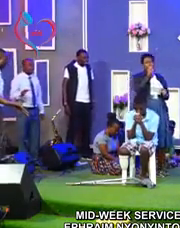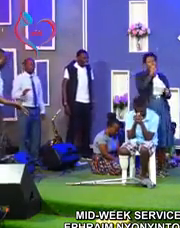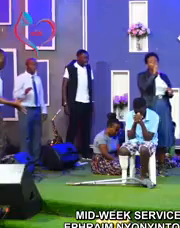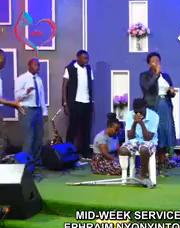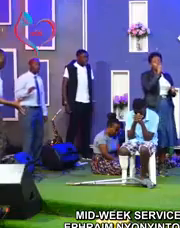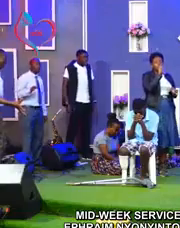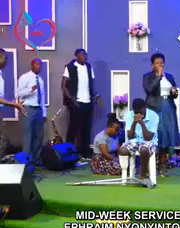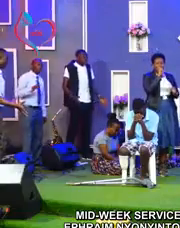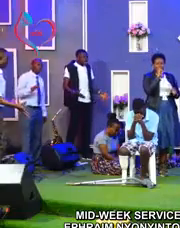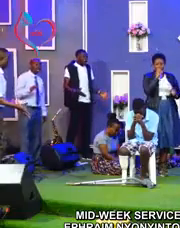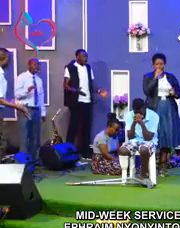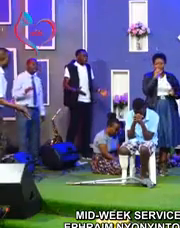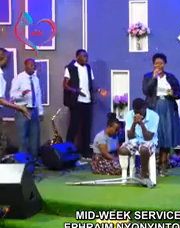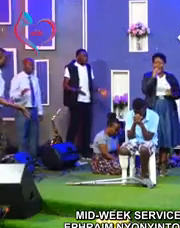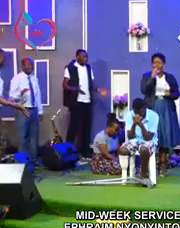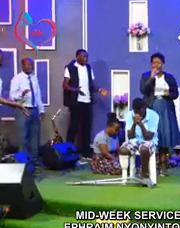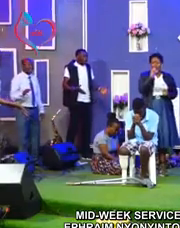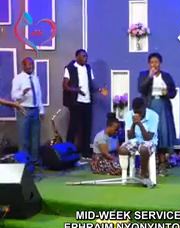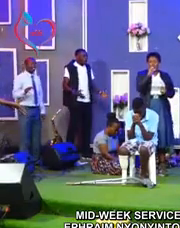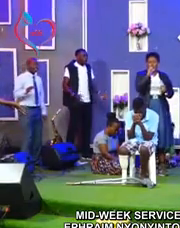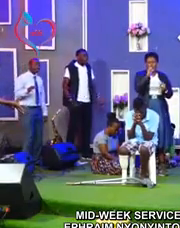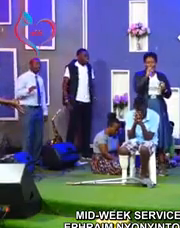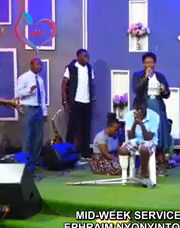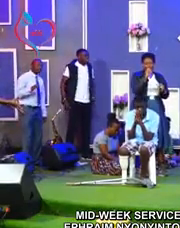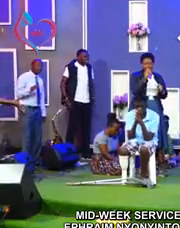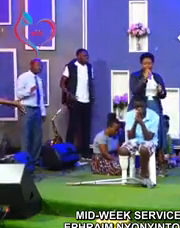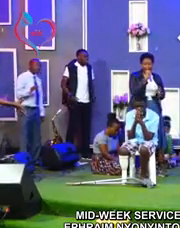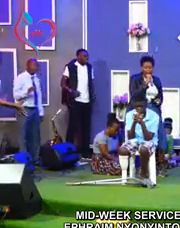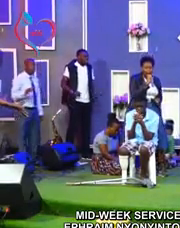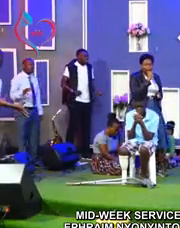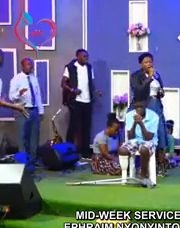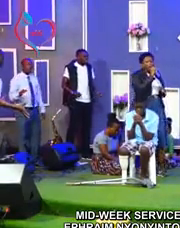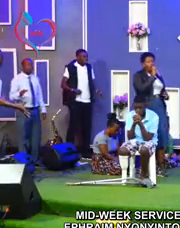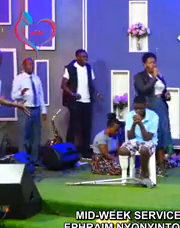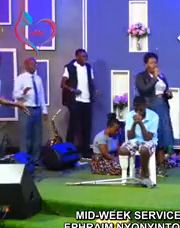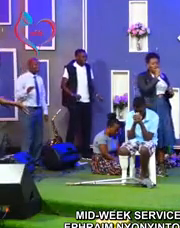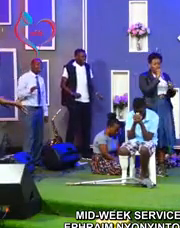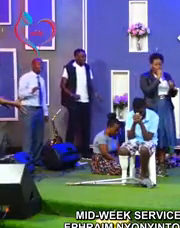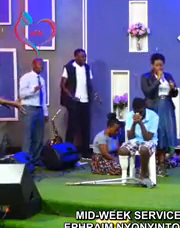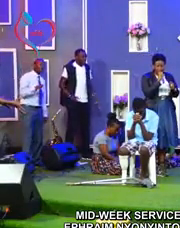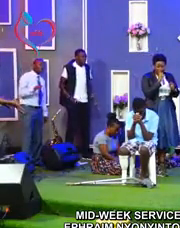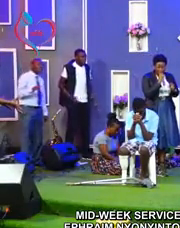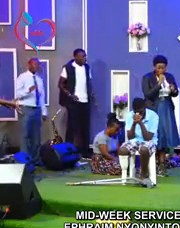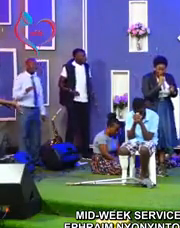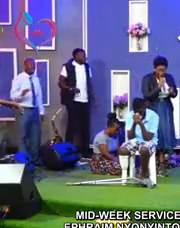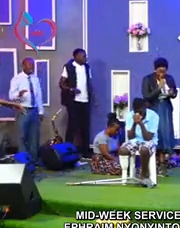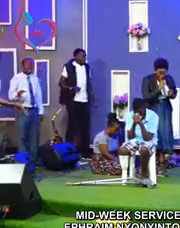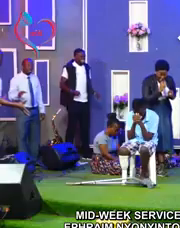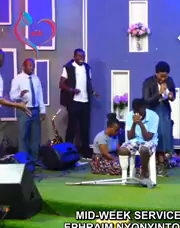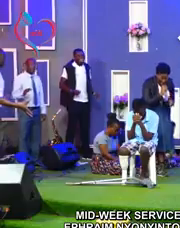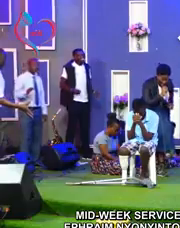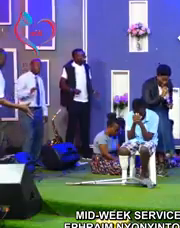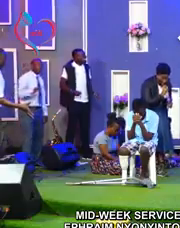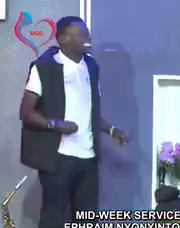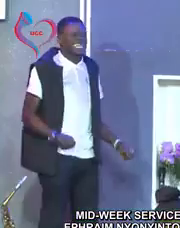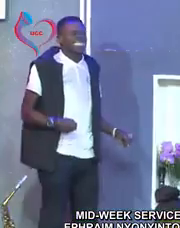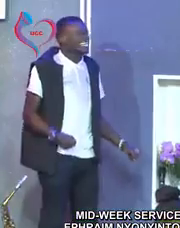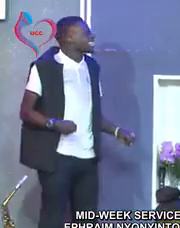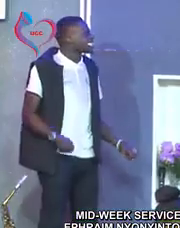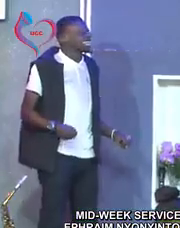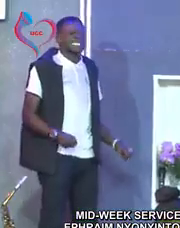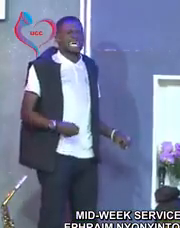Tukwegayirira tukwegayirira tukwegayirira weweza omutima gwa Taata